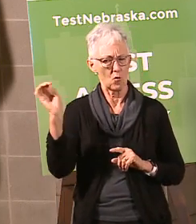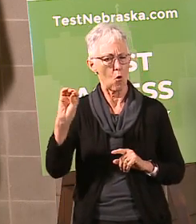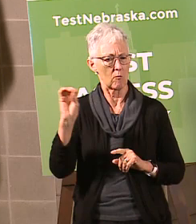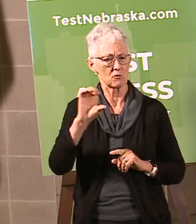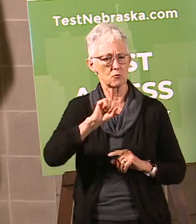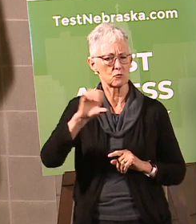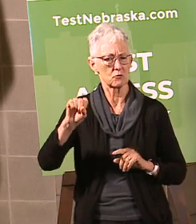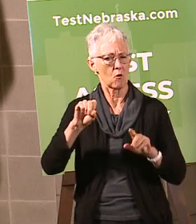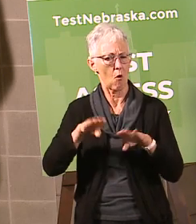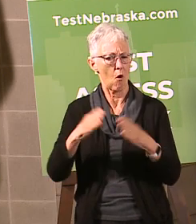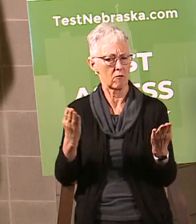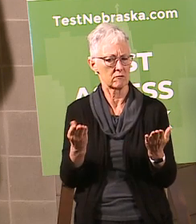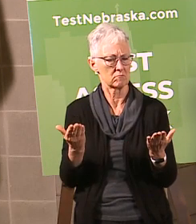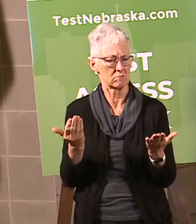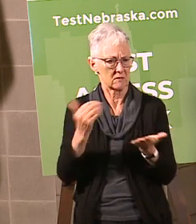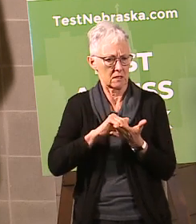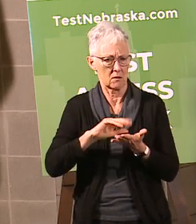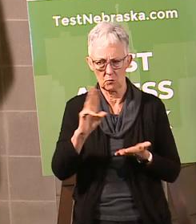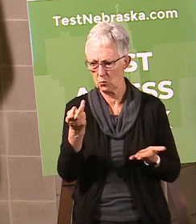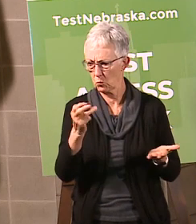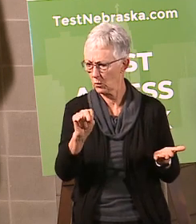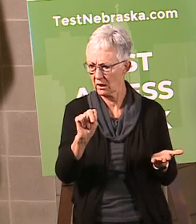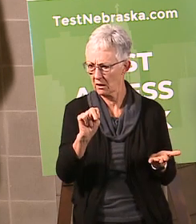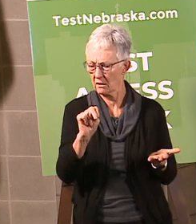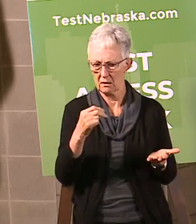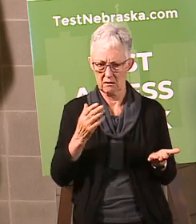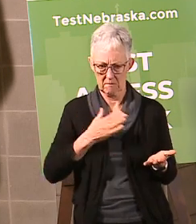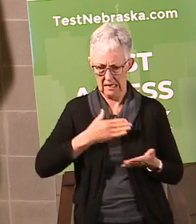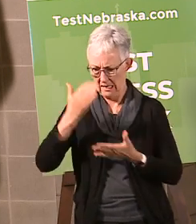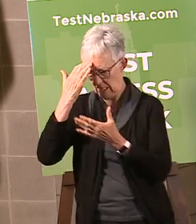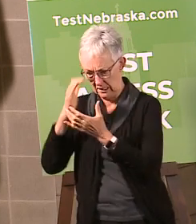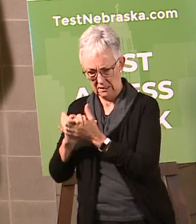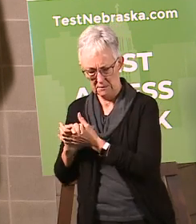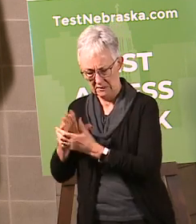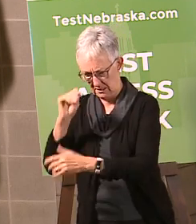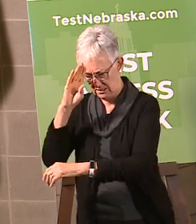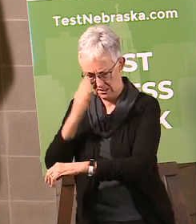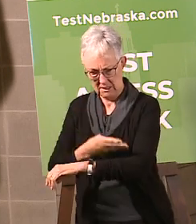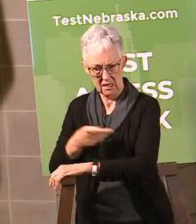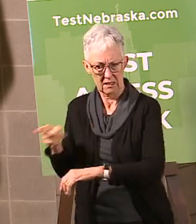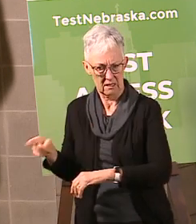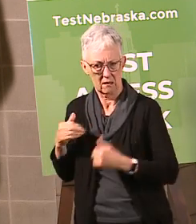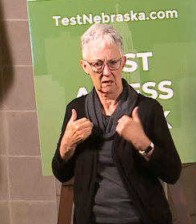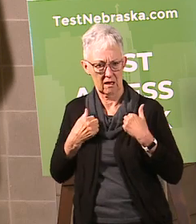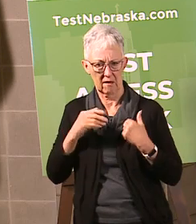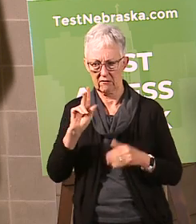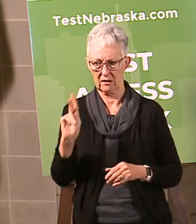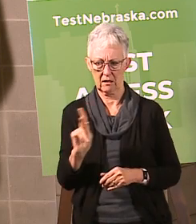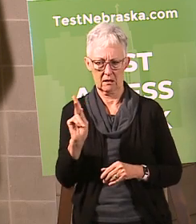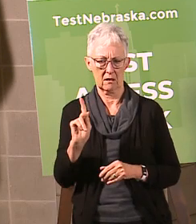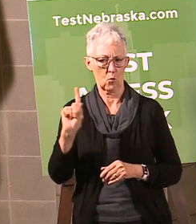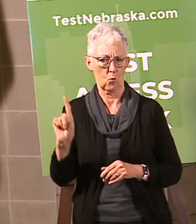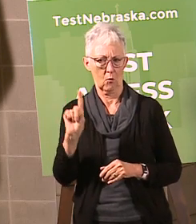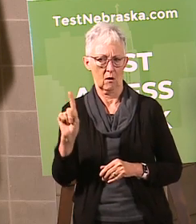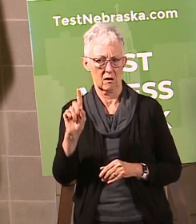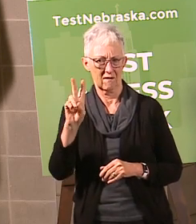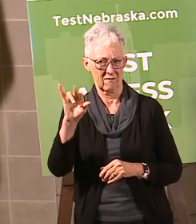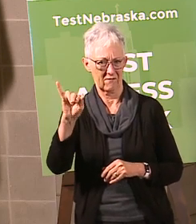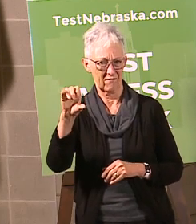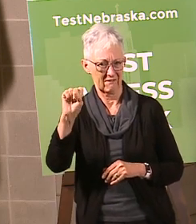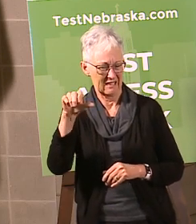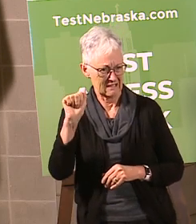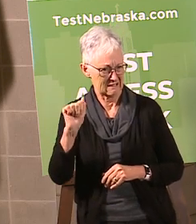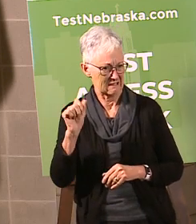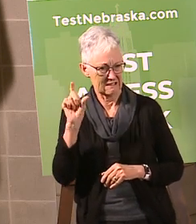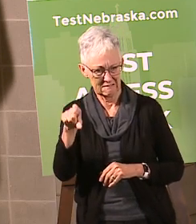wife and son are on a K-1 visa, and we have to go to the office and do paperwork in person. This is putting us in a bad